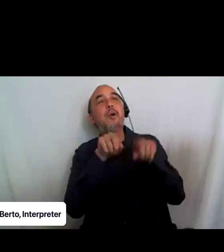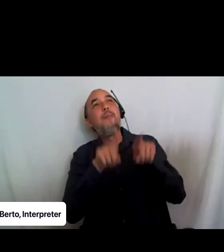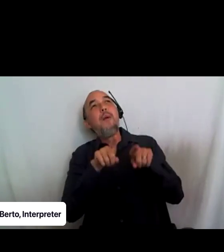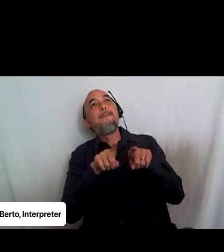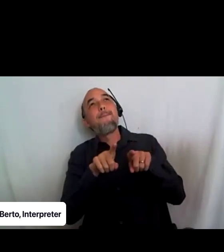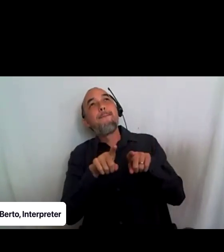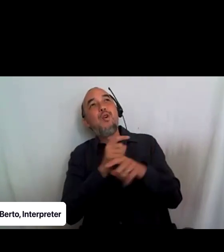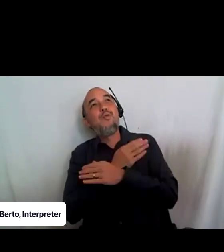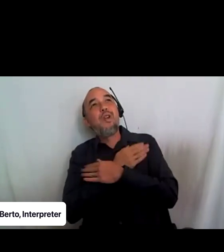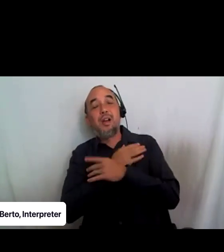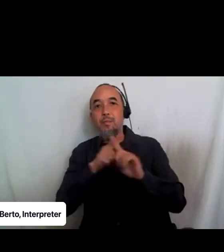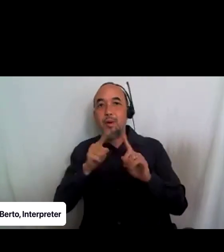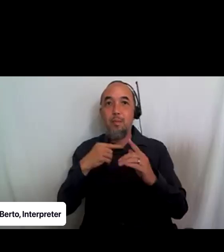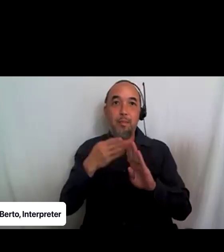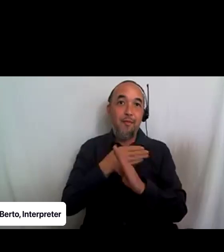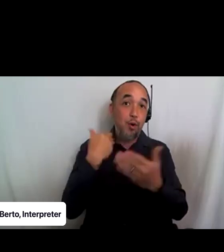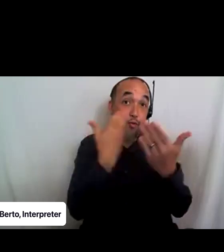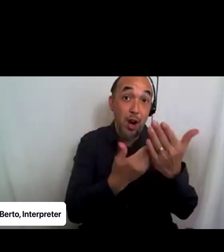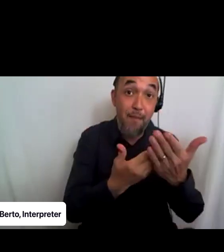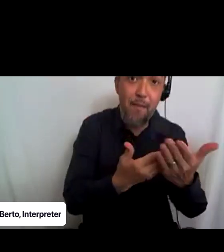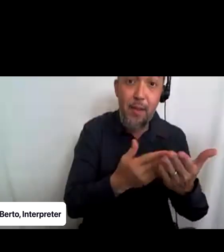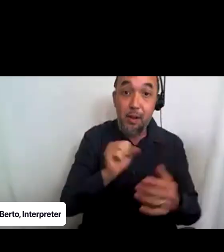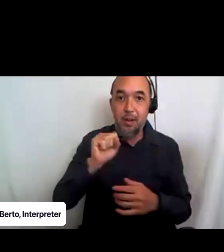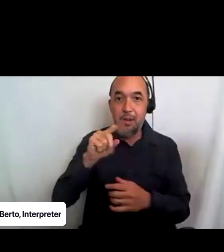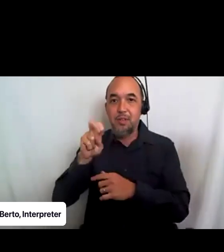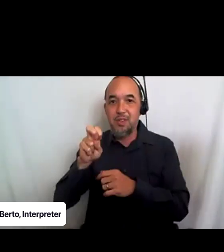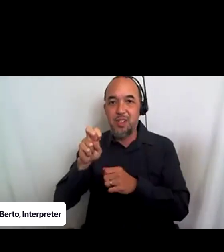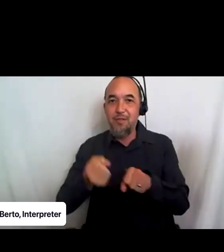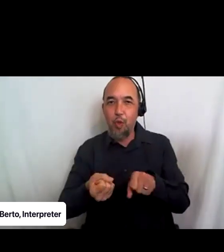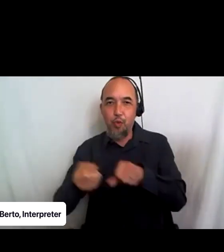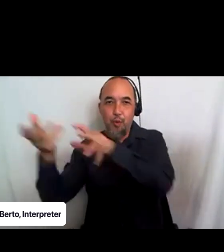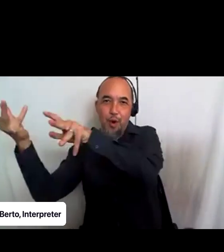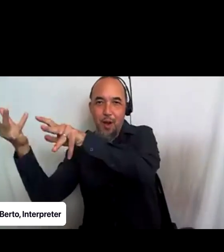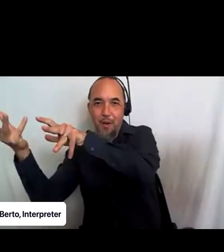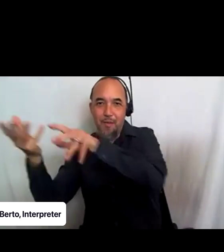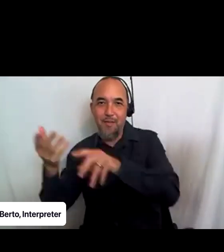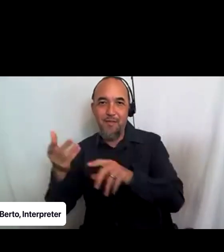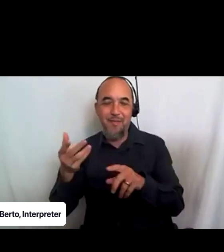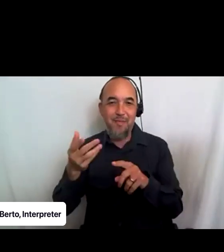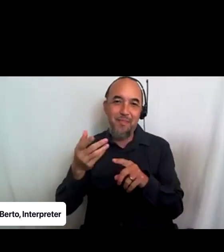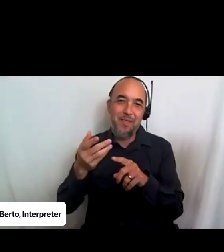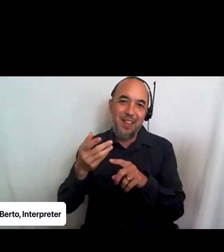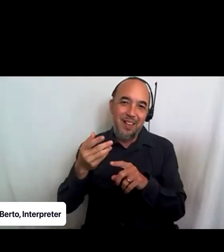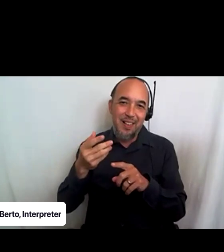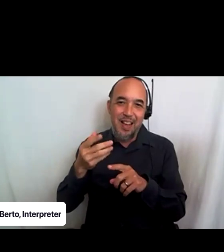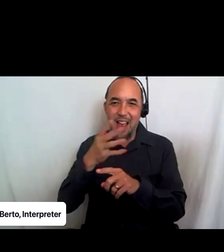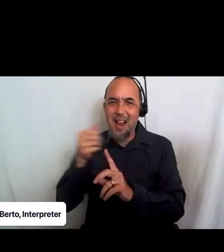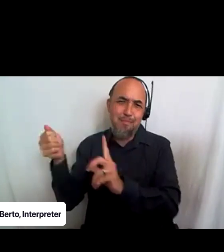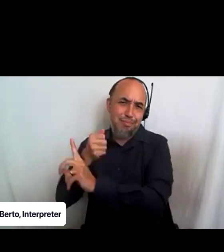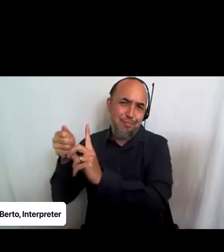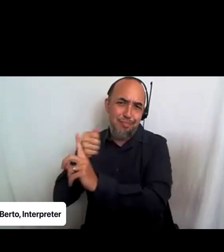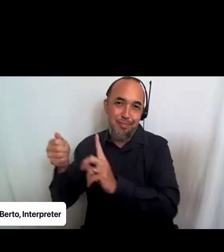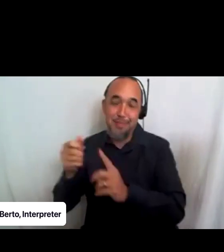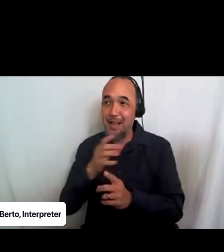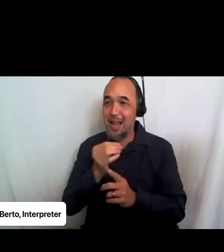Spanish Jackie's, Steed gets kicked out by Rebo's character Zhang, and gets a beating of his lifetime, and me and Dave Fani kind of scream